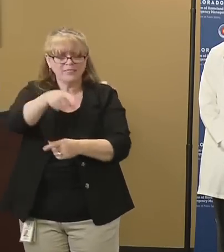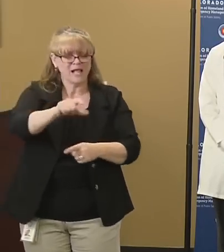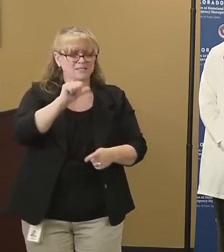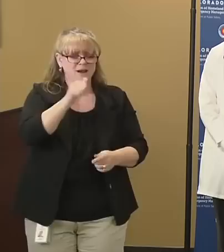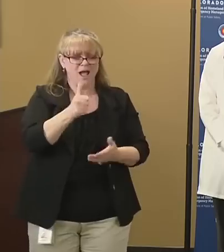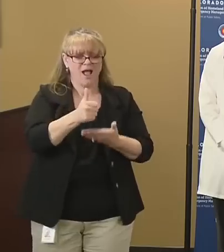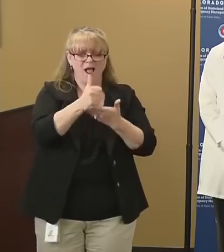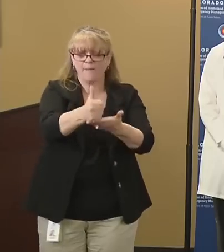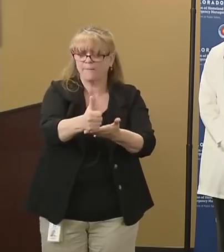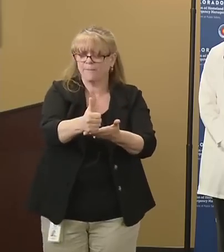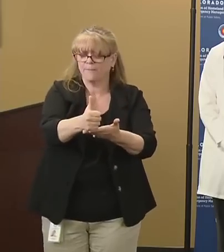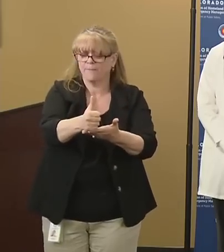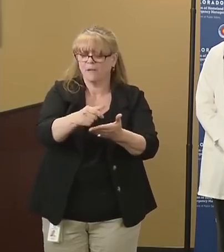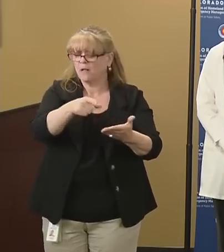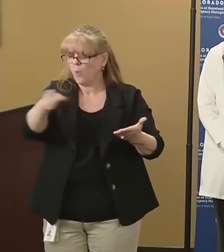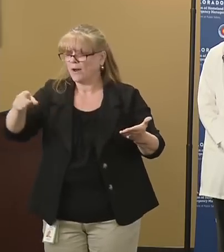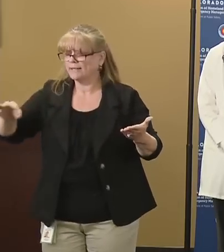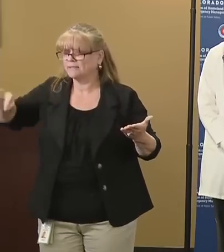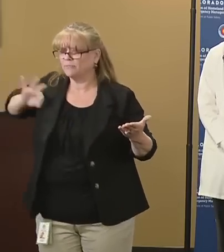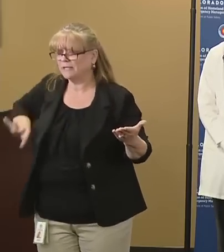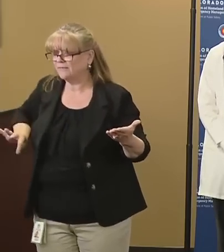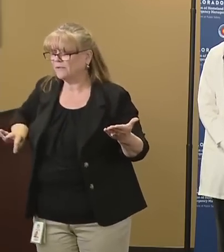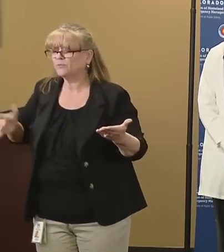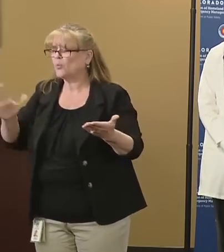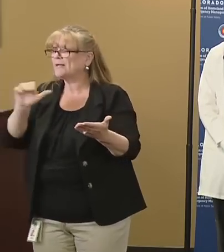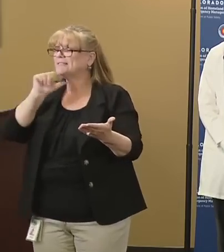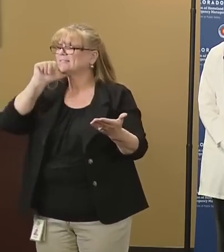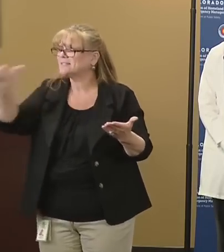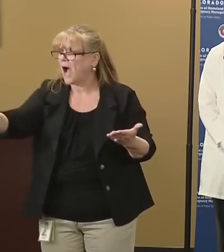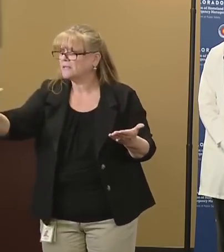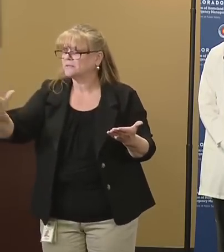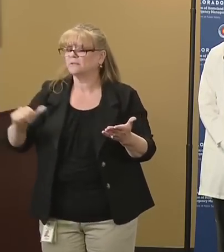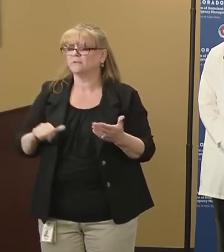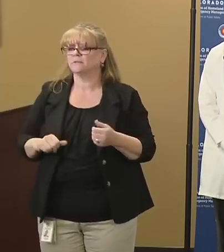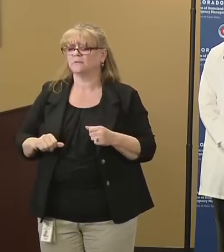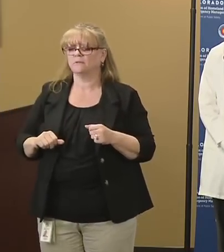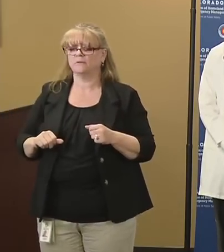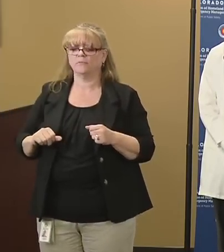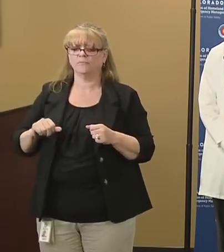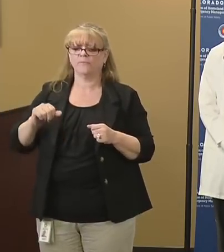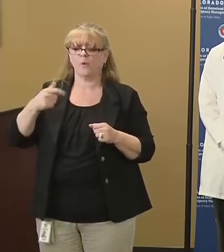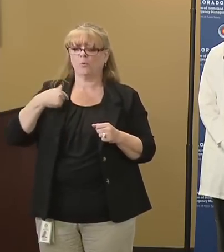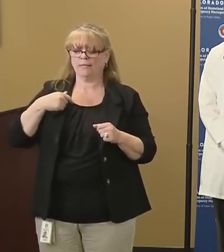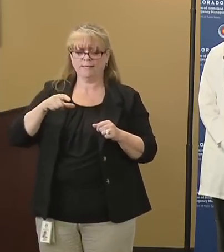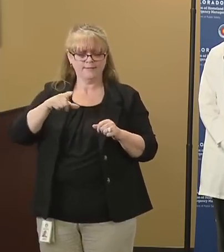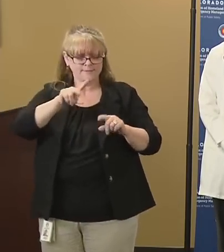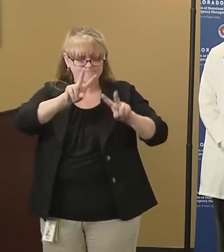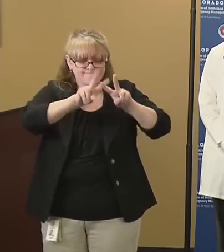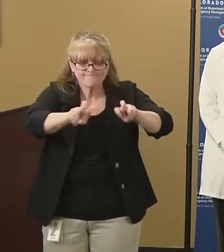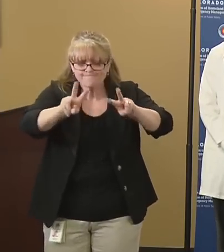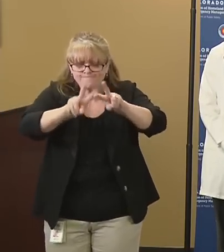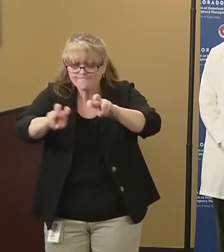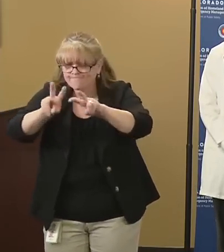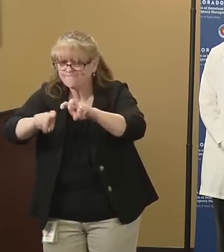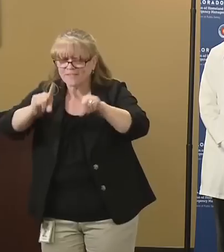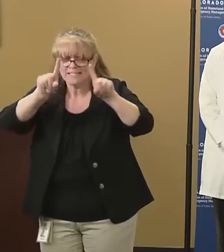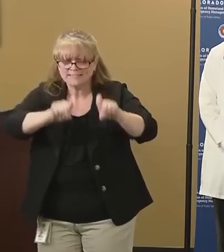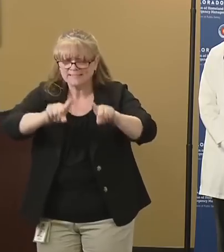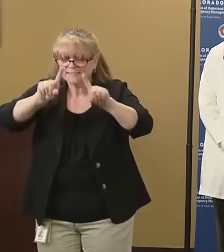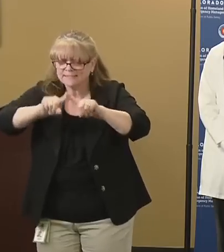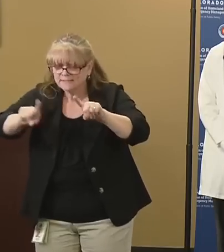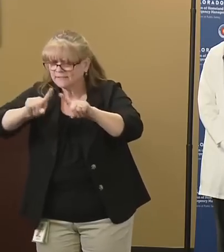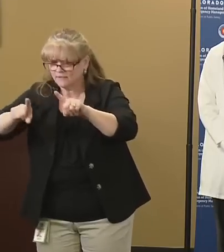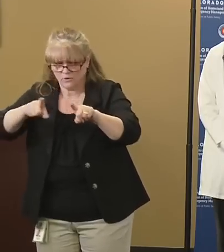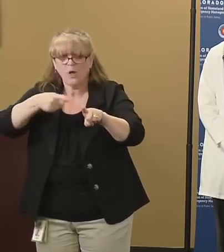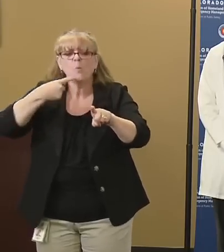terms of side effects clinically. So everybody is trying things out and learning as fast as we can, but it's extremely unlikely